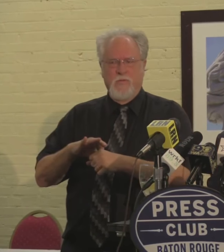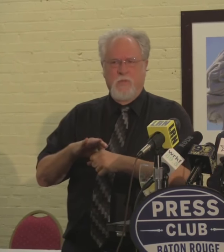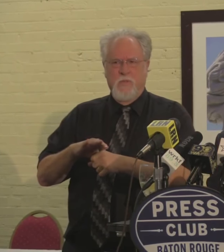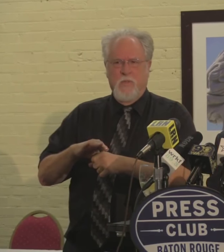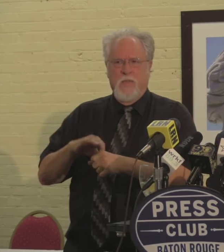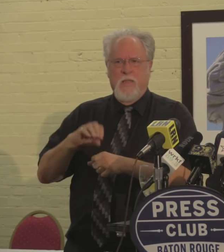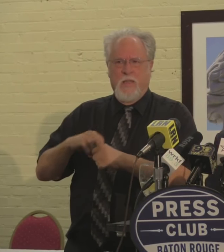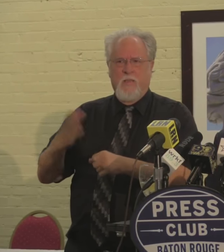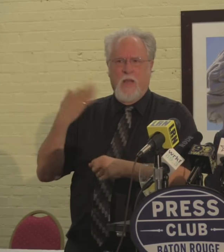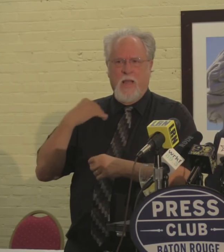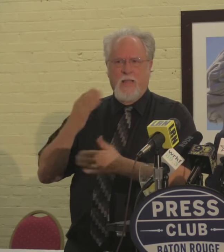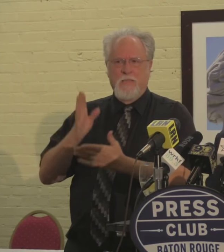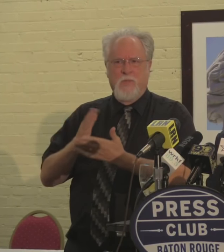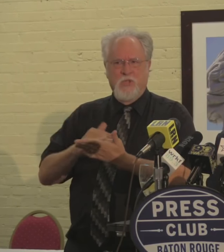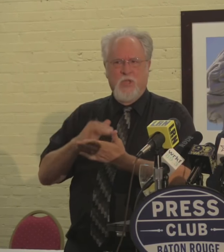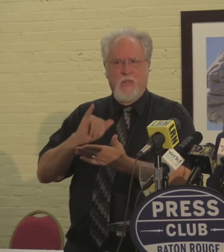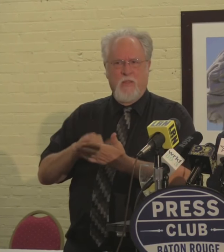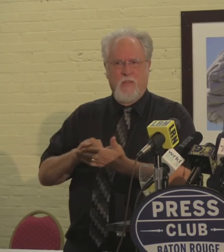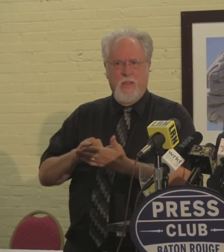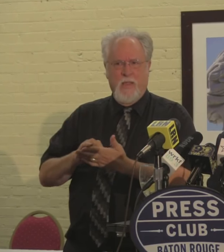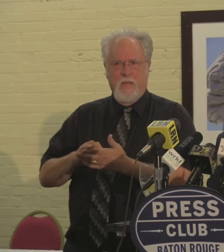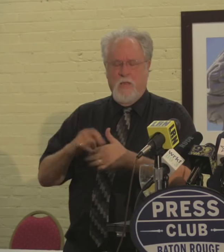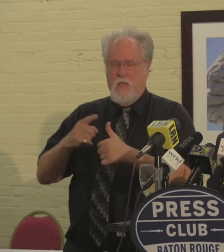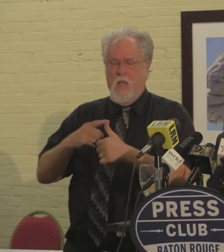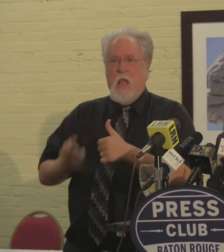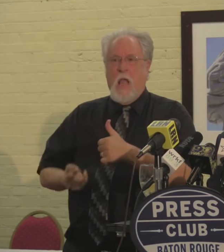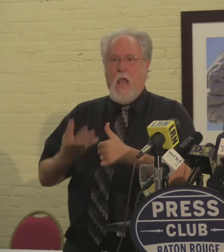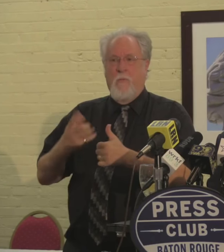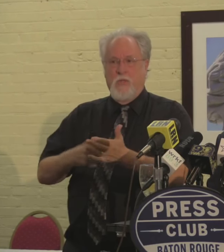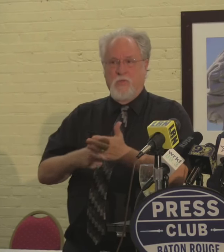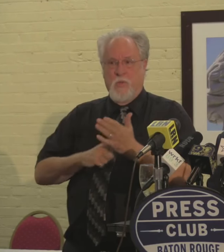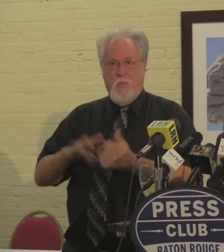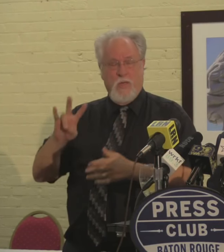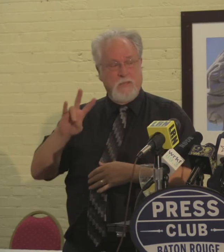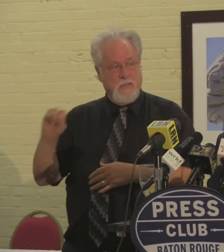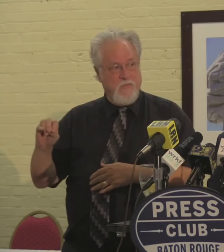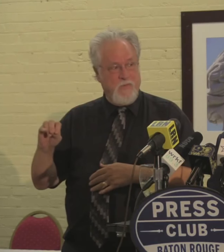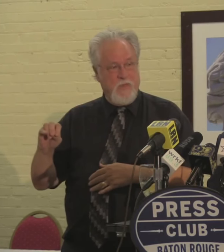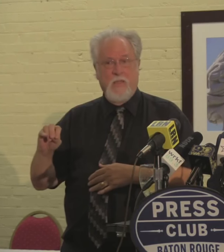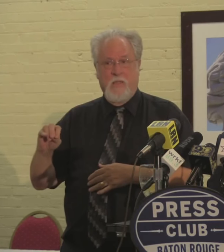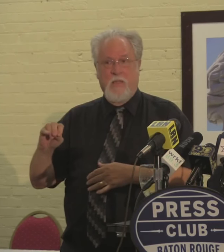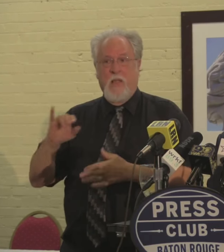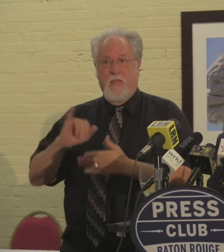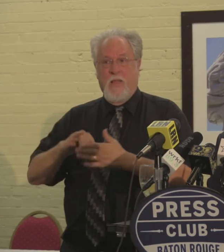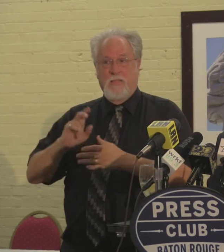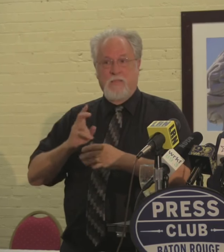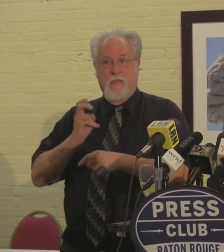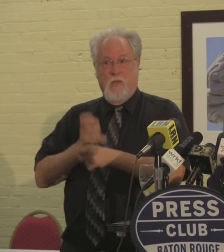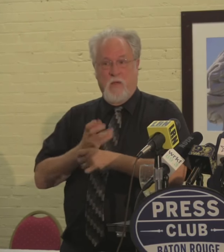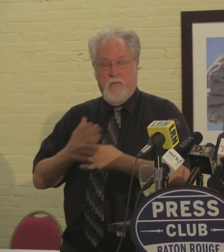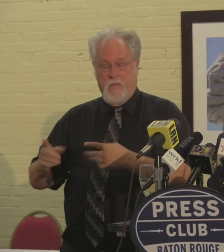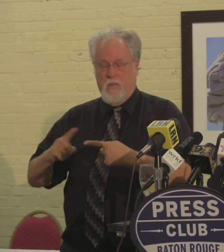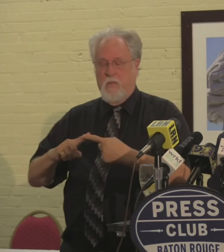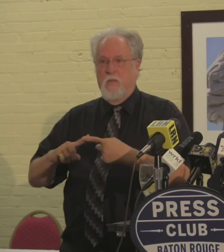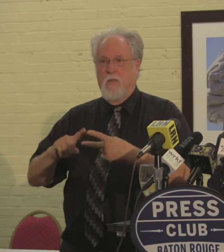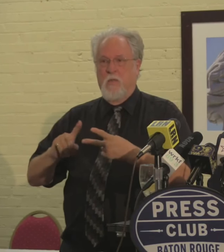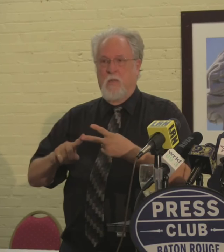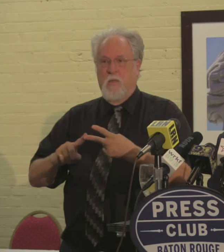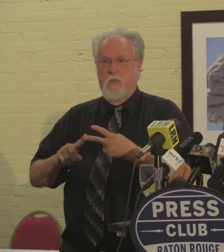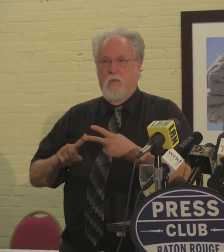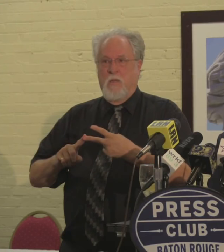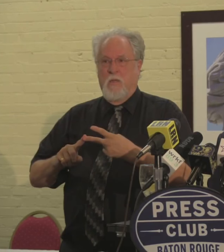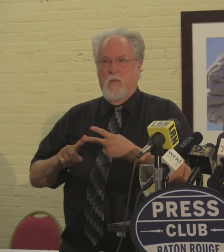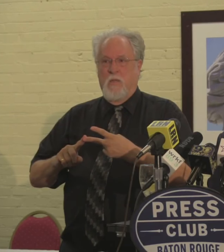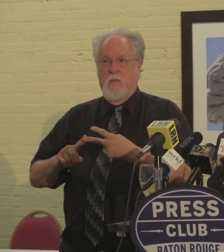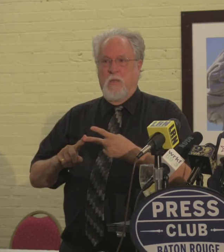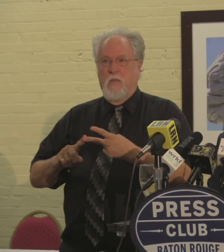budget. Does that suggest, one, how much this requires 70 votes, which appears to be a real hurdle, and two, is